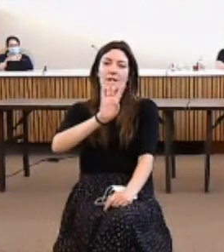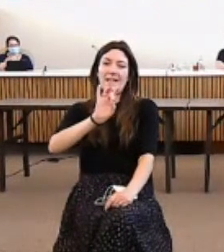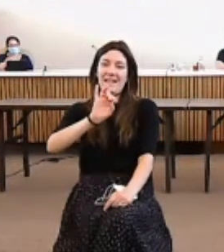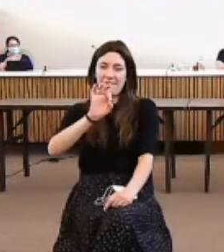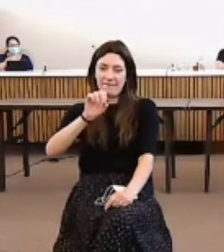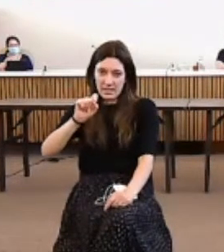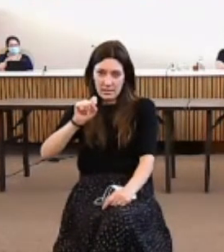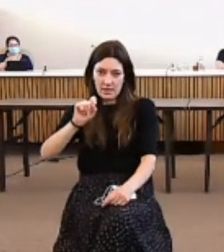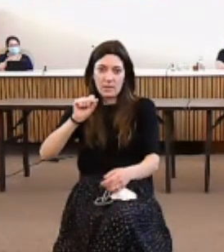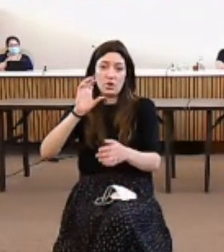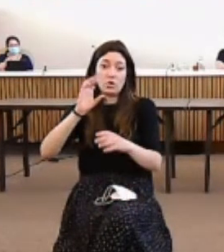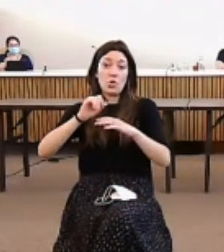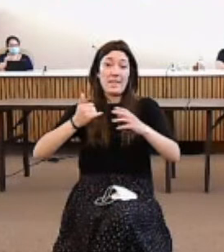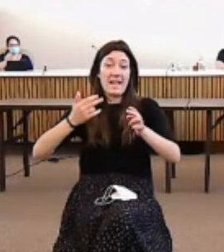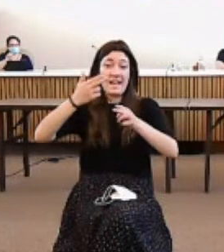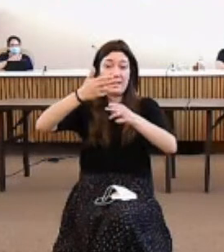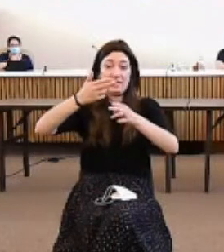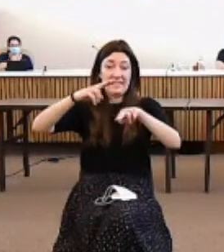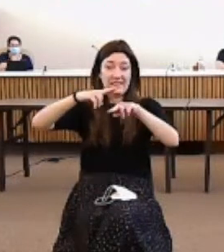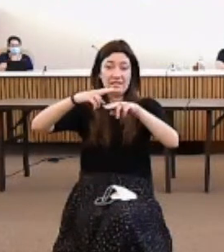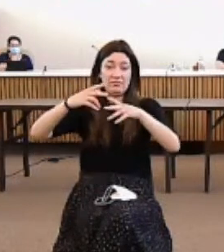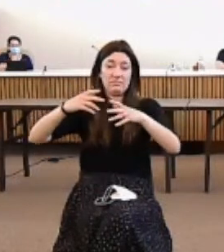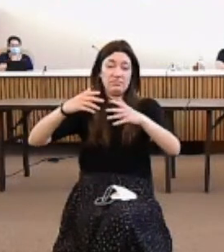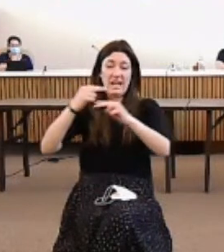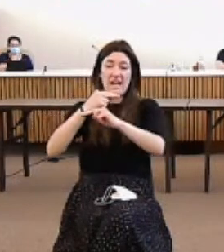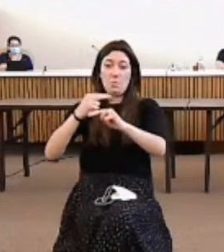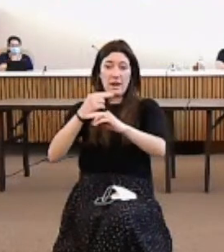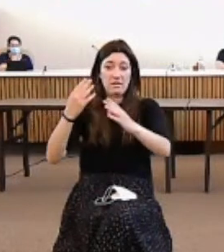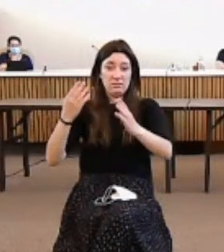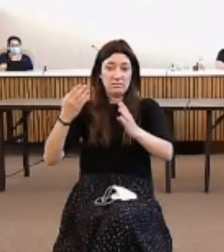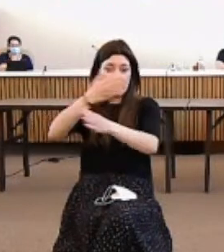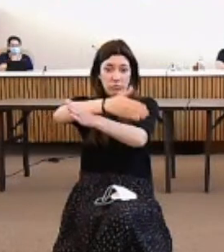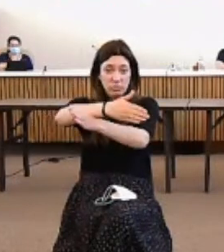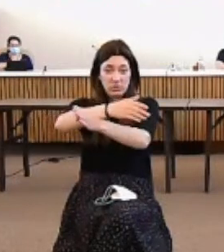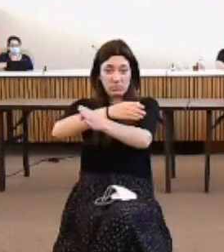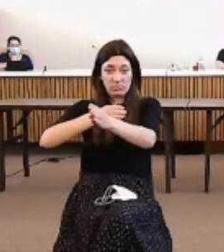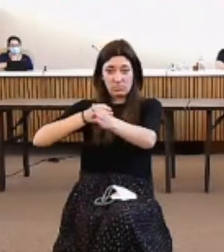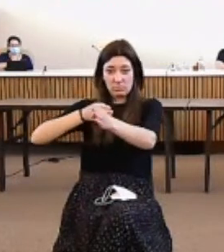of the intersection. And